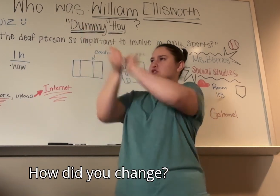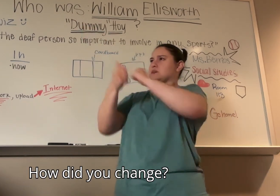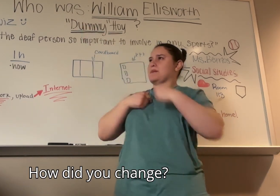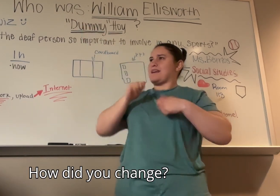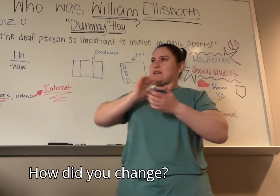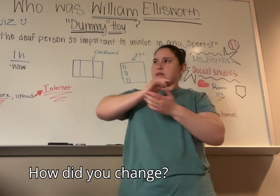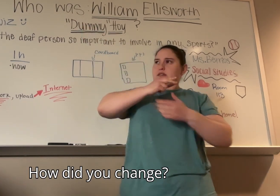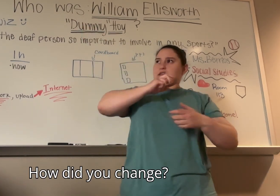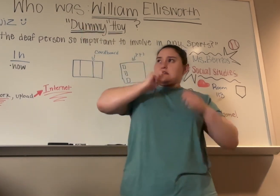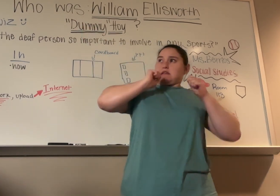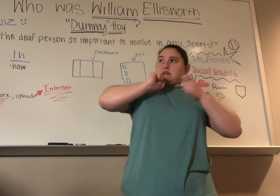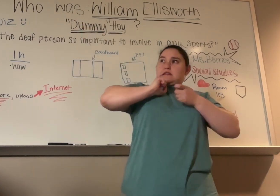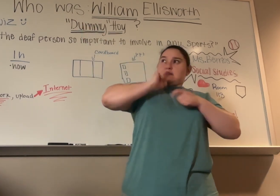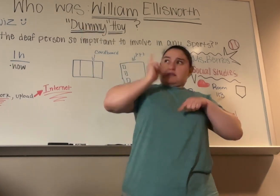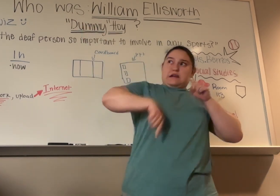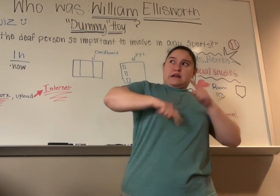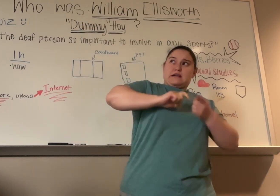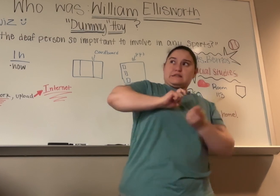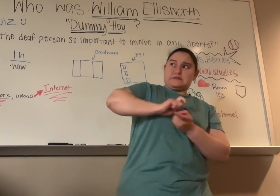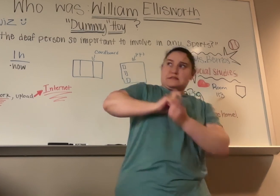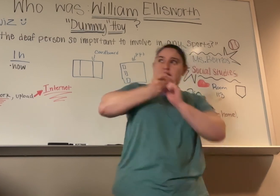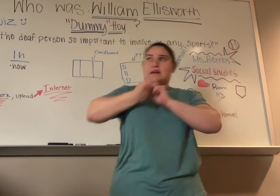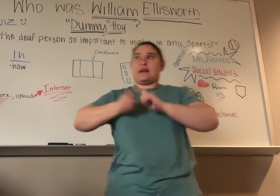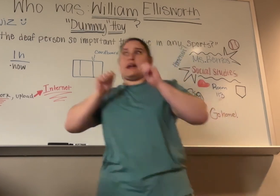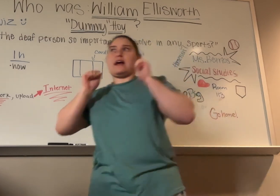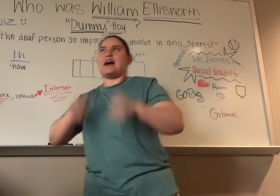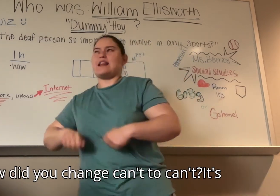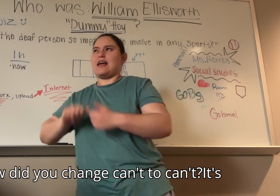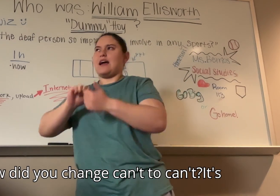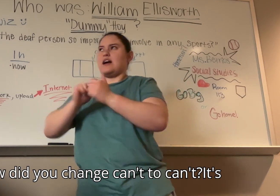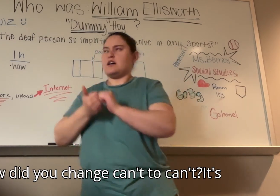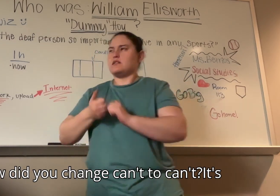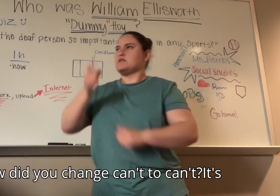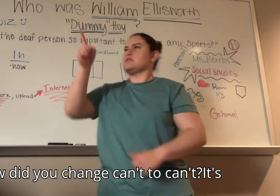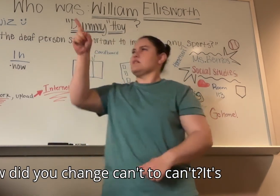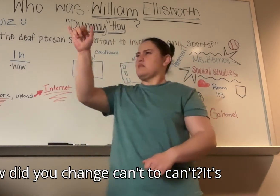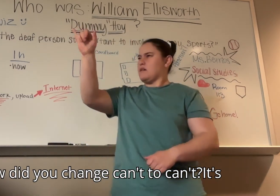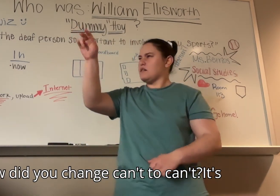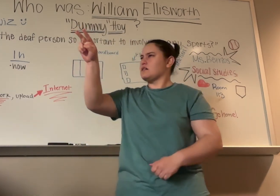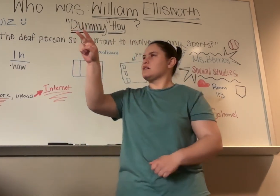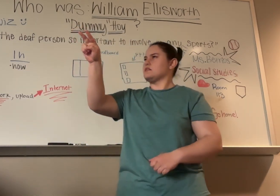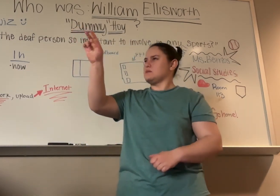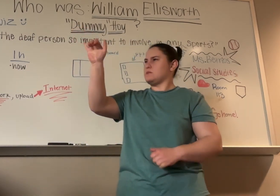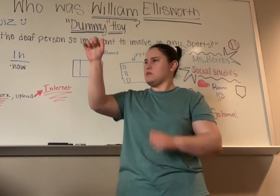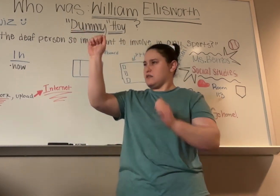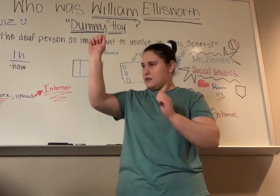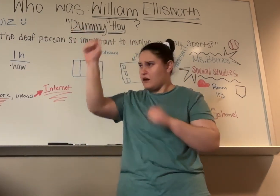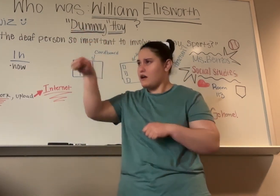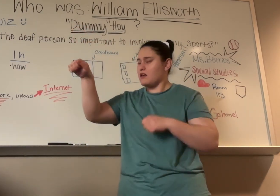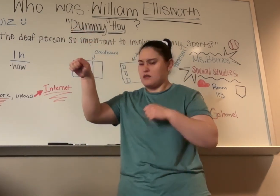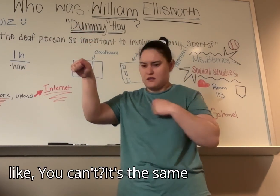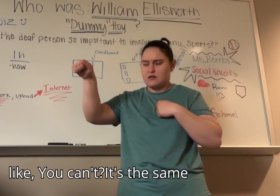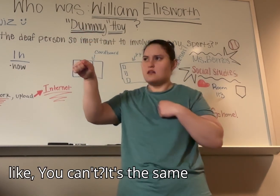you change to can't? How did you change can't to can? It's like, you